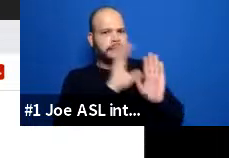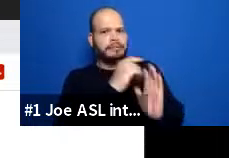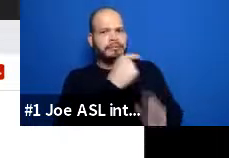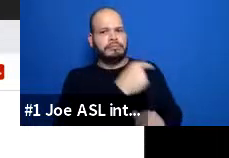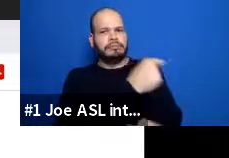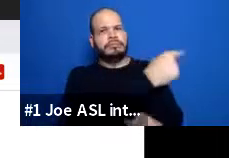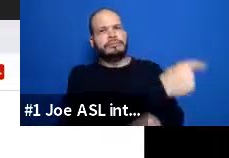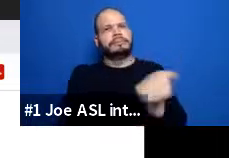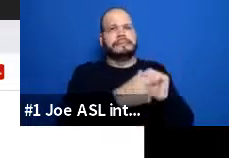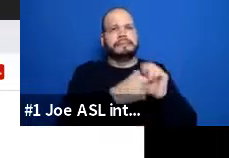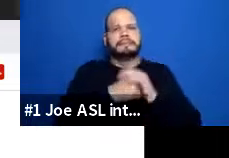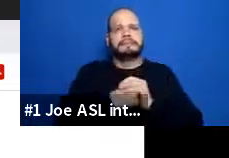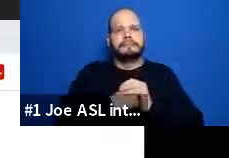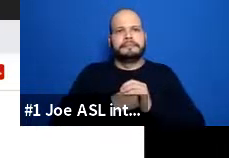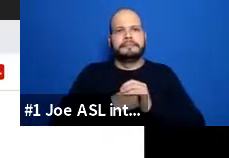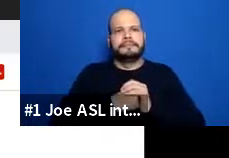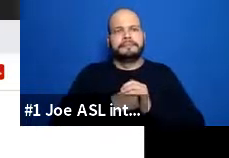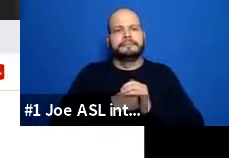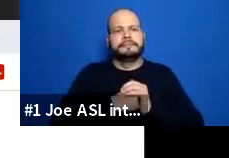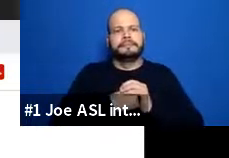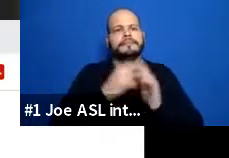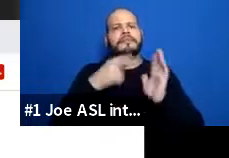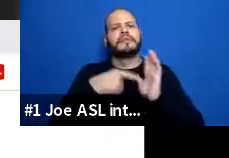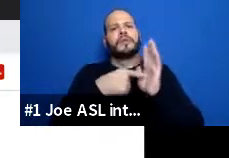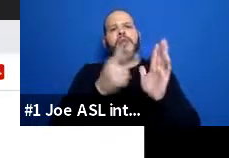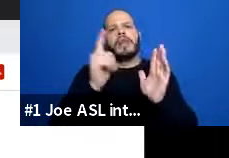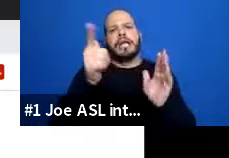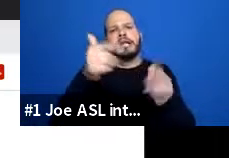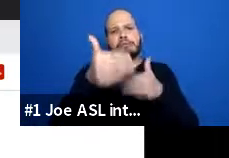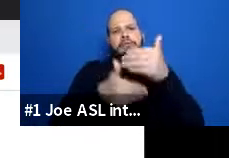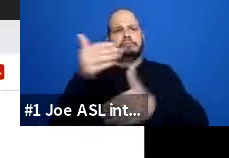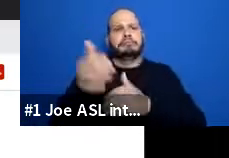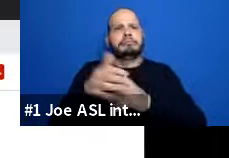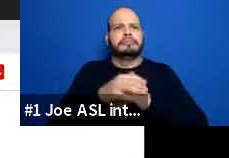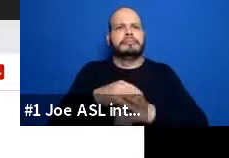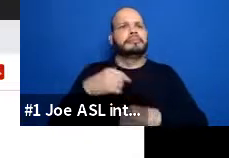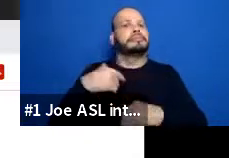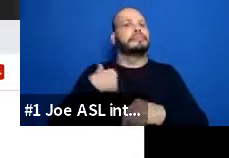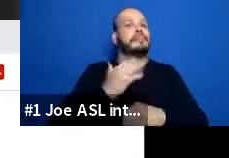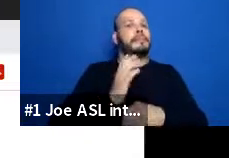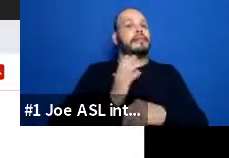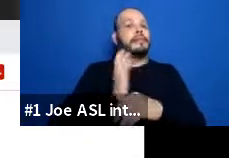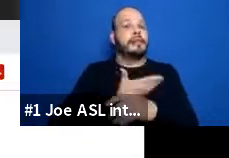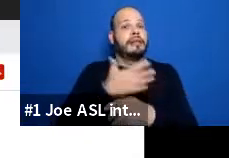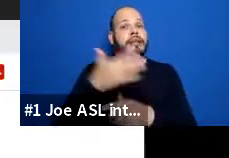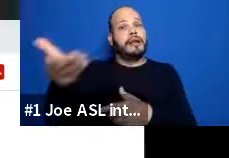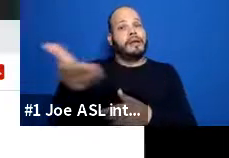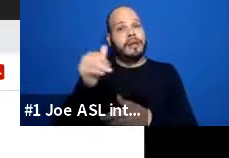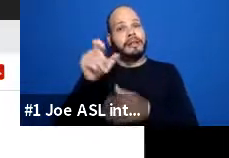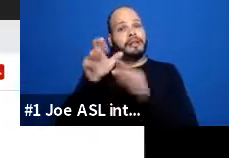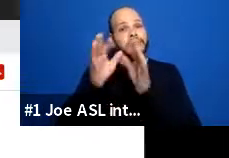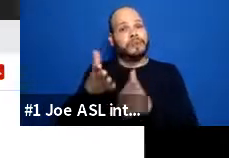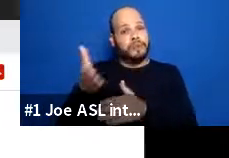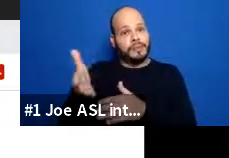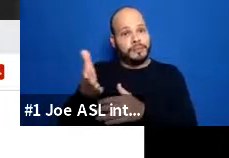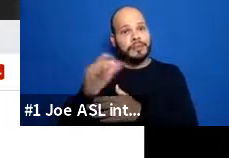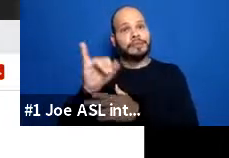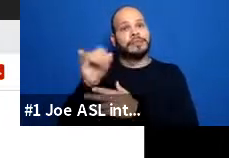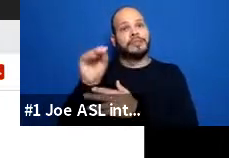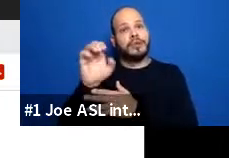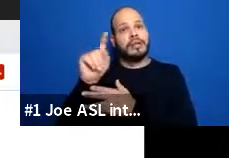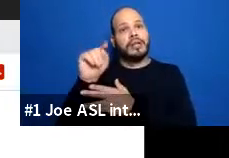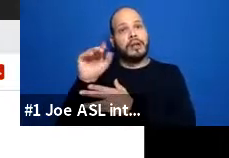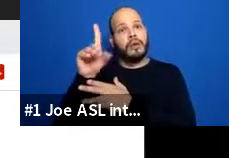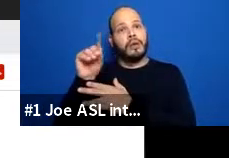a special shout out and thank you in advance to our ASL interpreters, Joe Toledo, Aaron Sanders Simon,